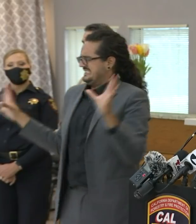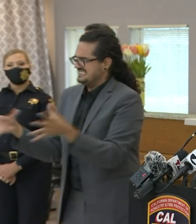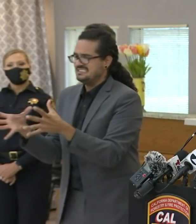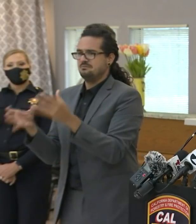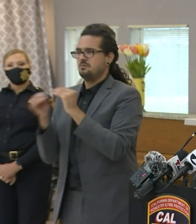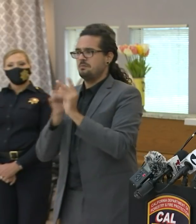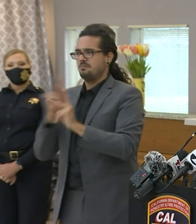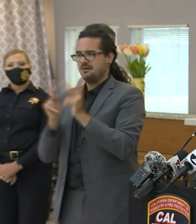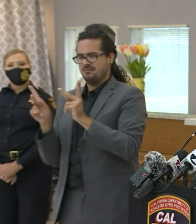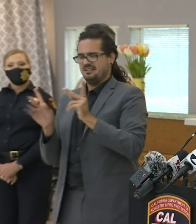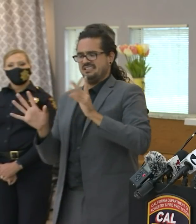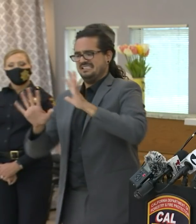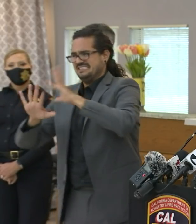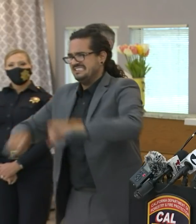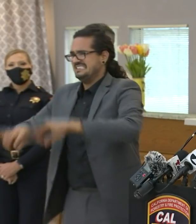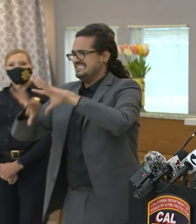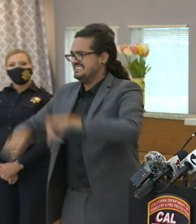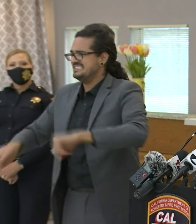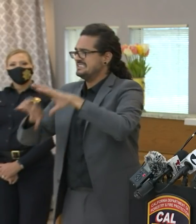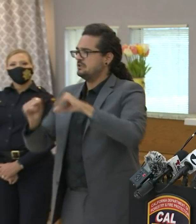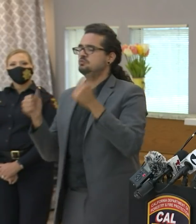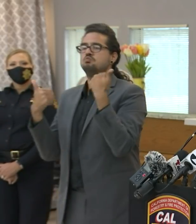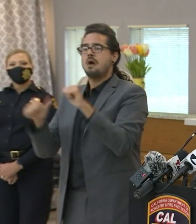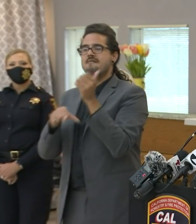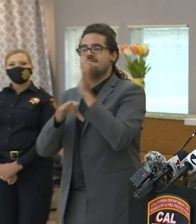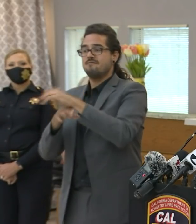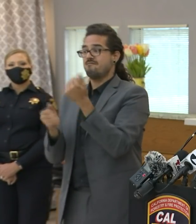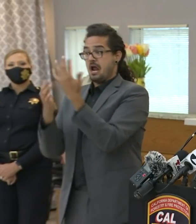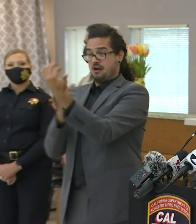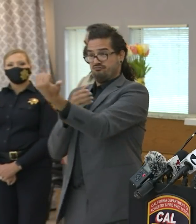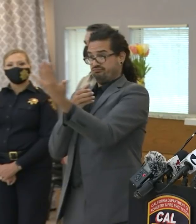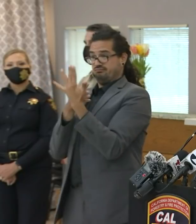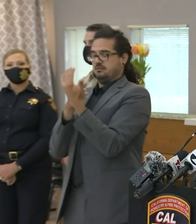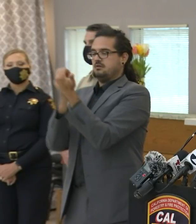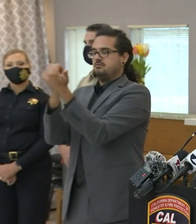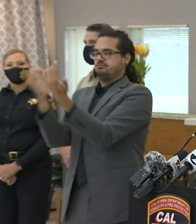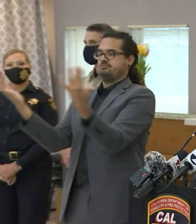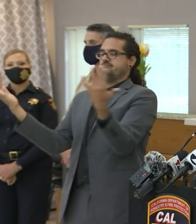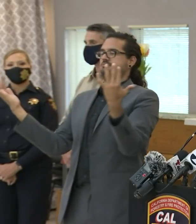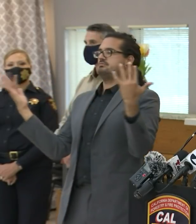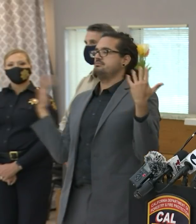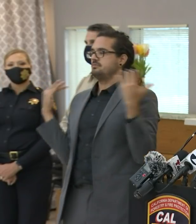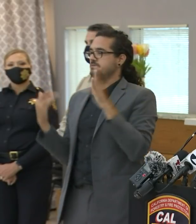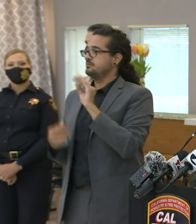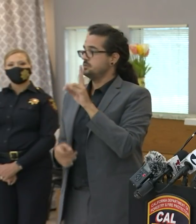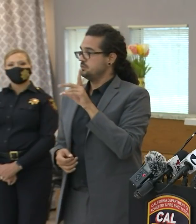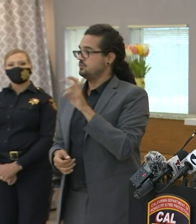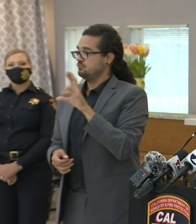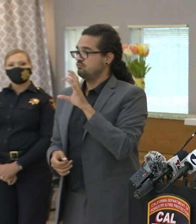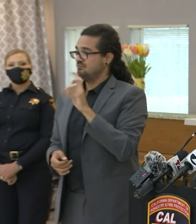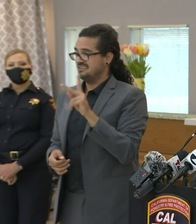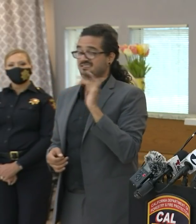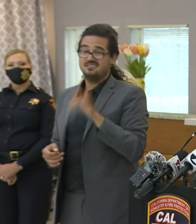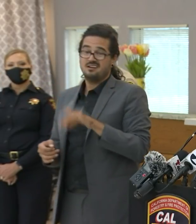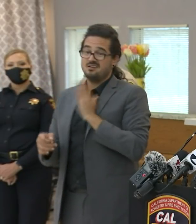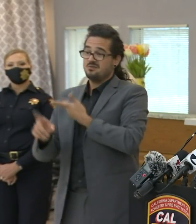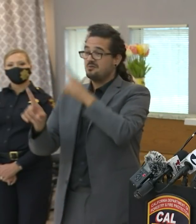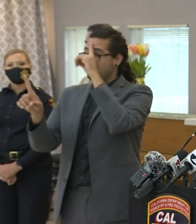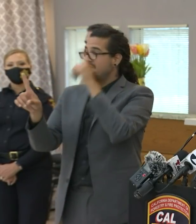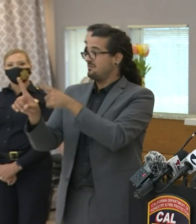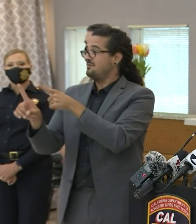that and continue that process, a bump and run, if you will, tactic. So that was our plan, what we have. That plan